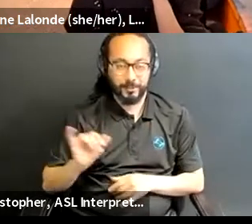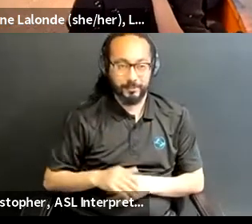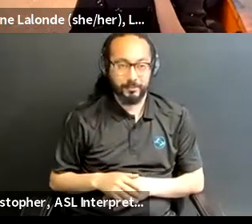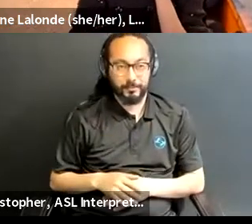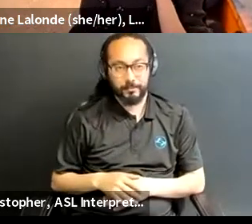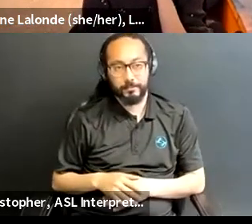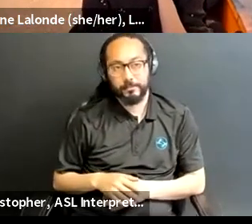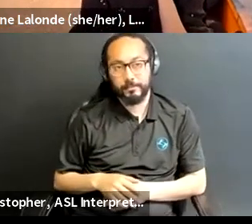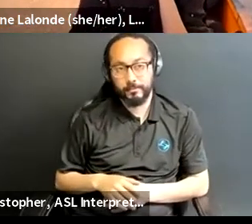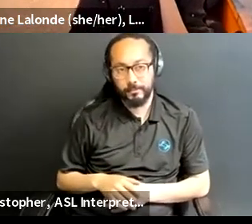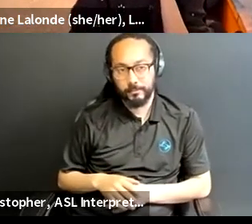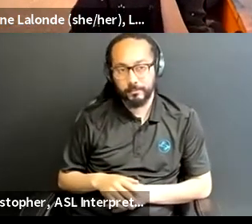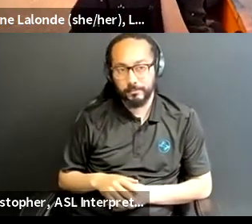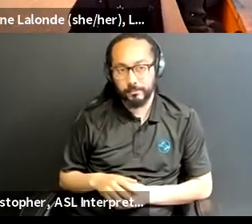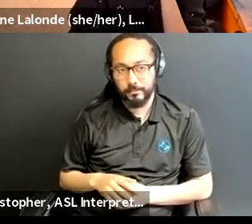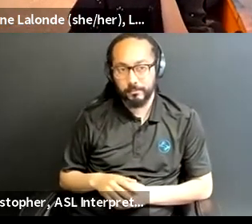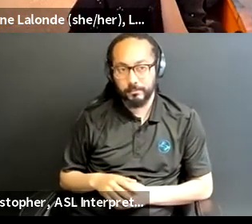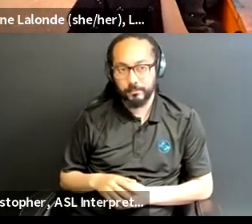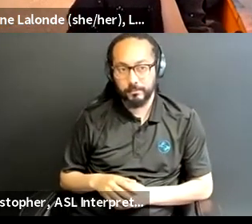The